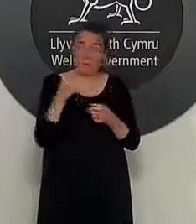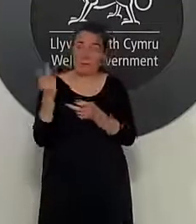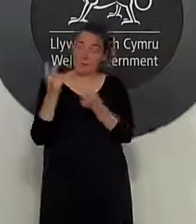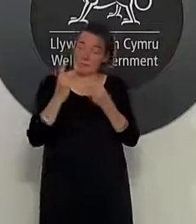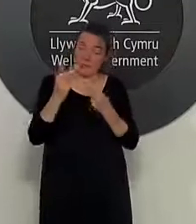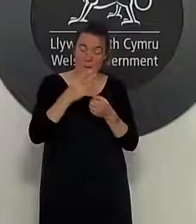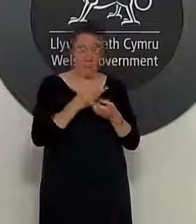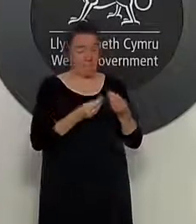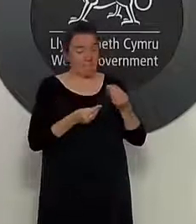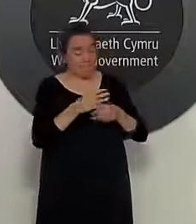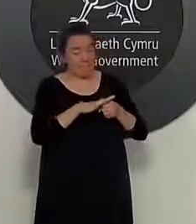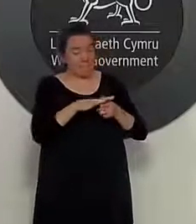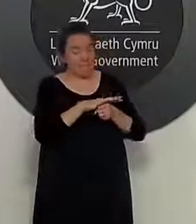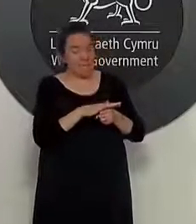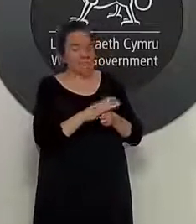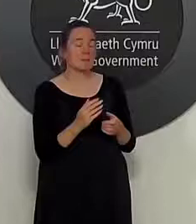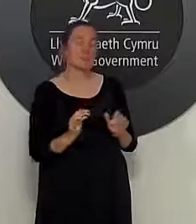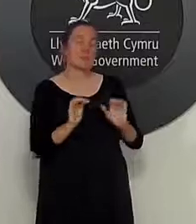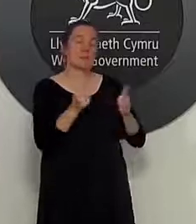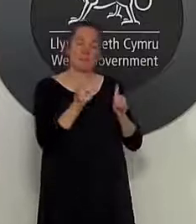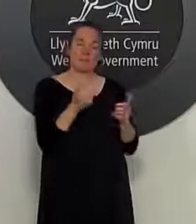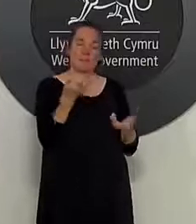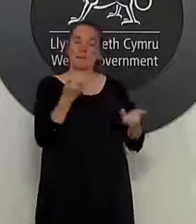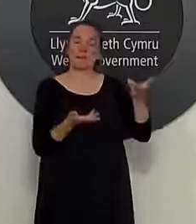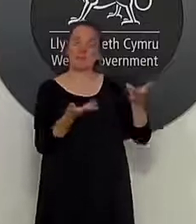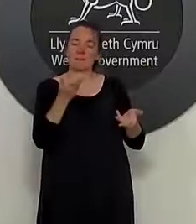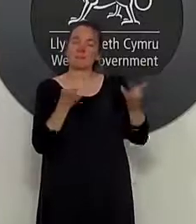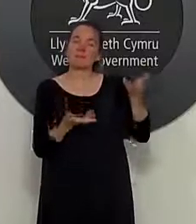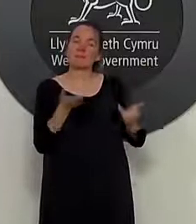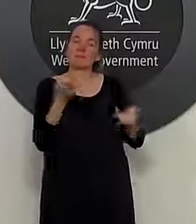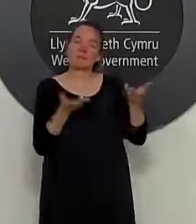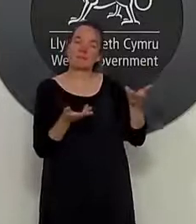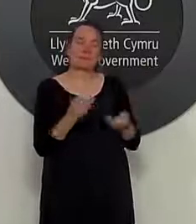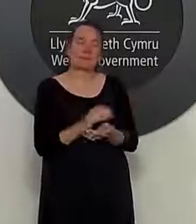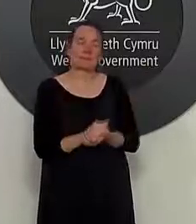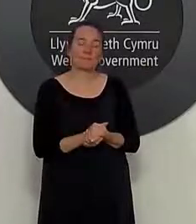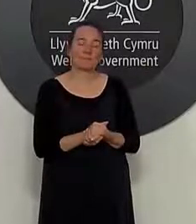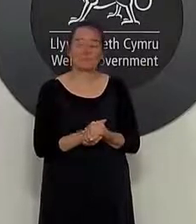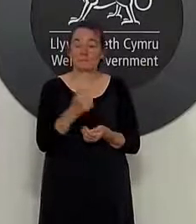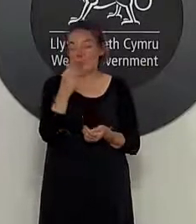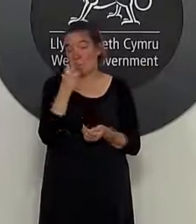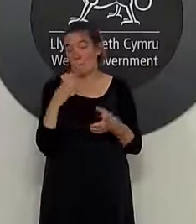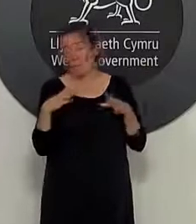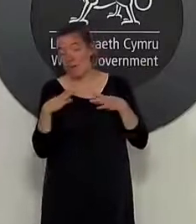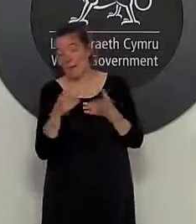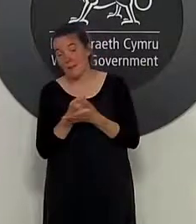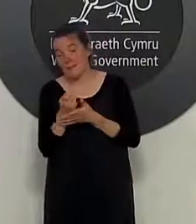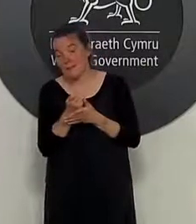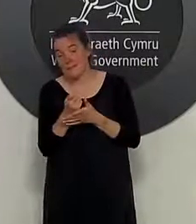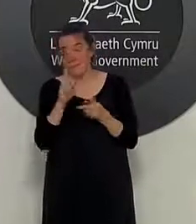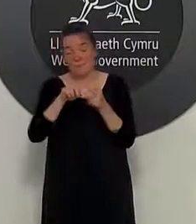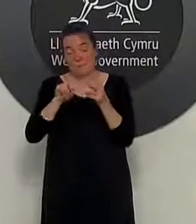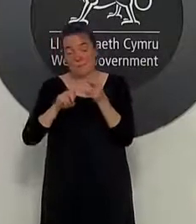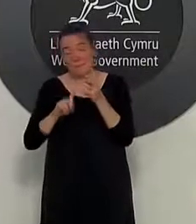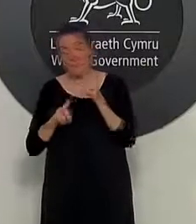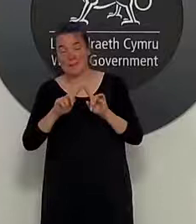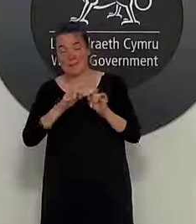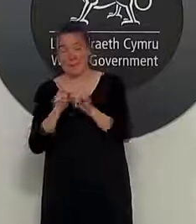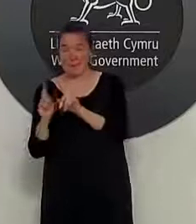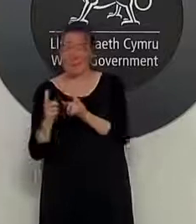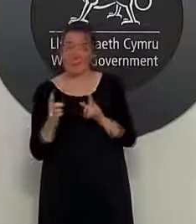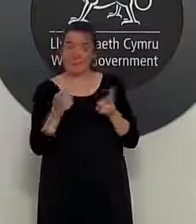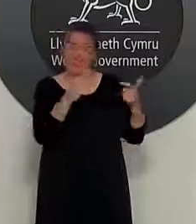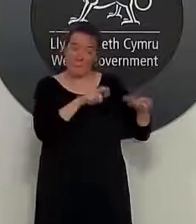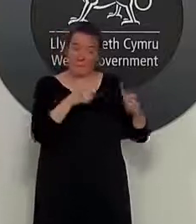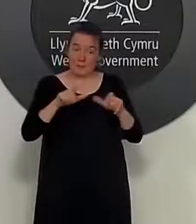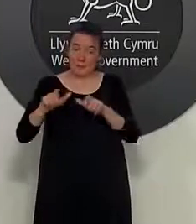positively in a balanced way, including through holiday lets and all the other different forms of accommodation,